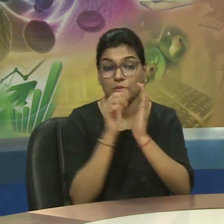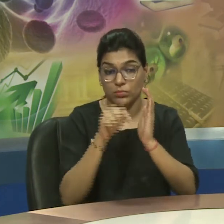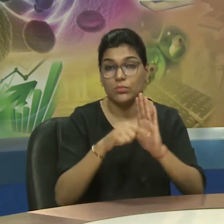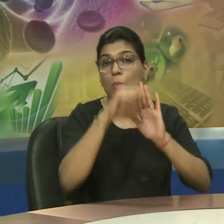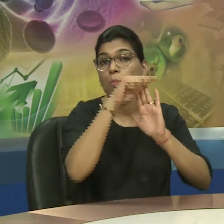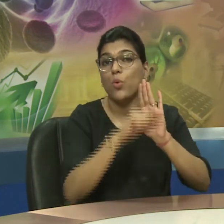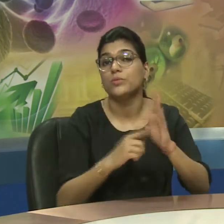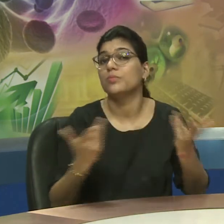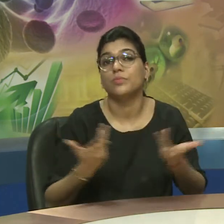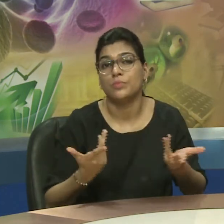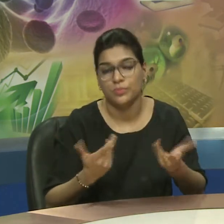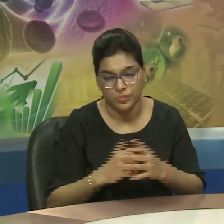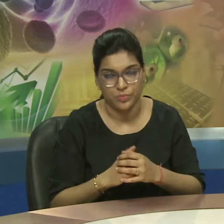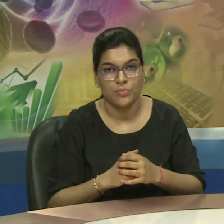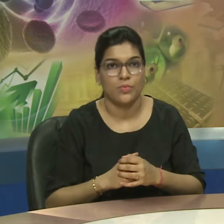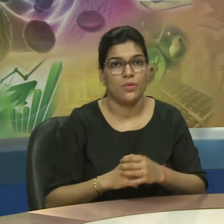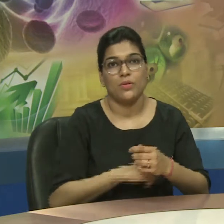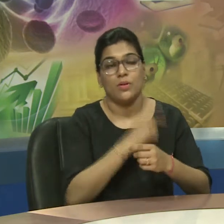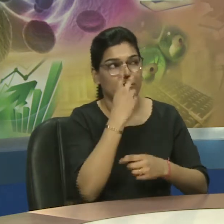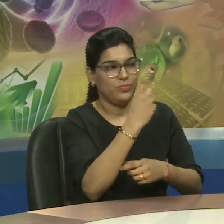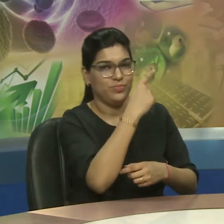There are different kind of